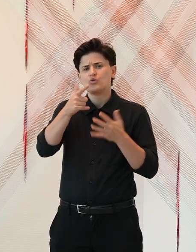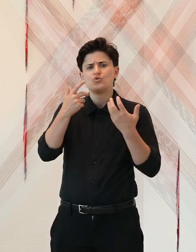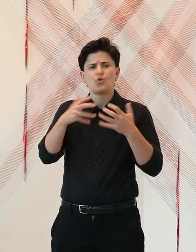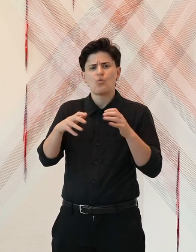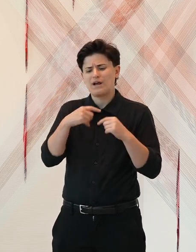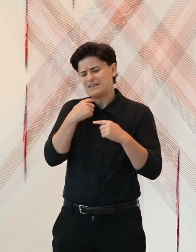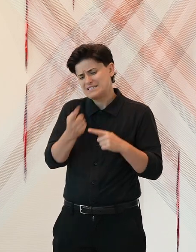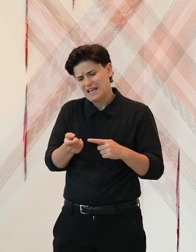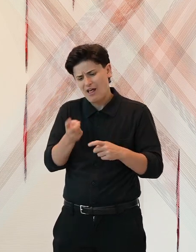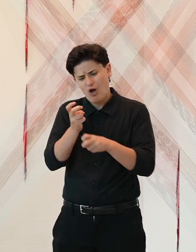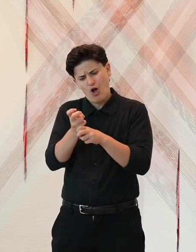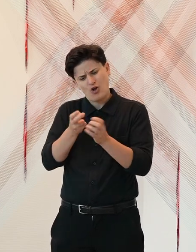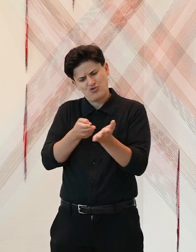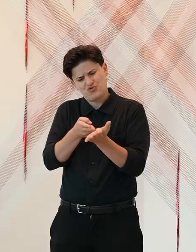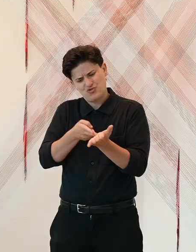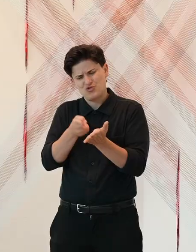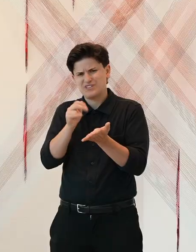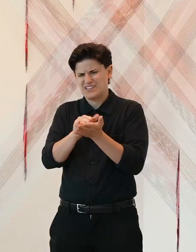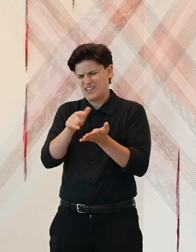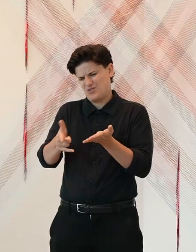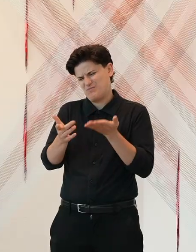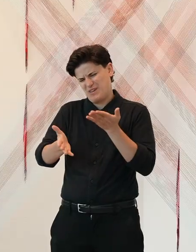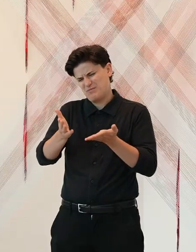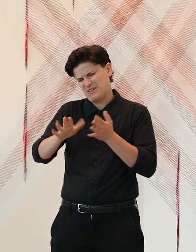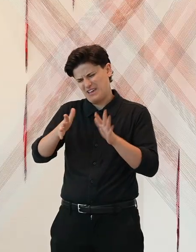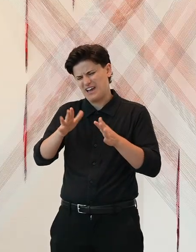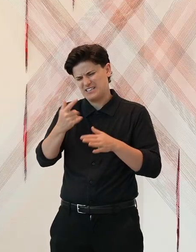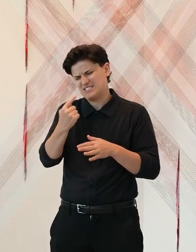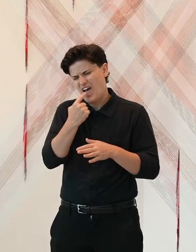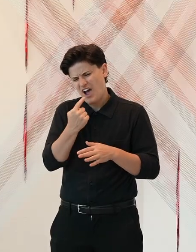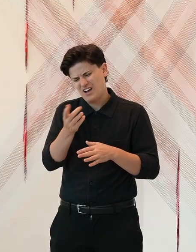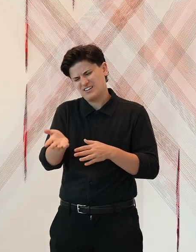hard truth that it really kind of sucks, but